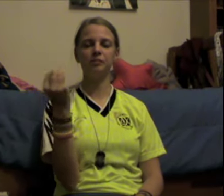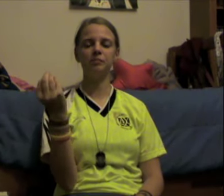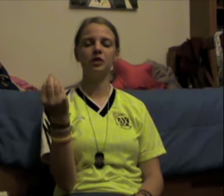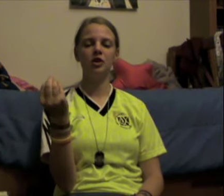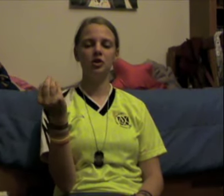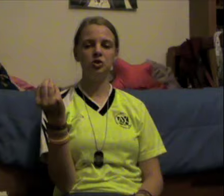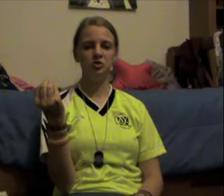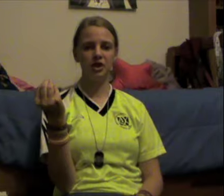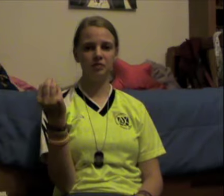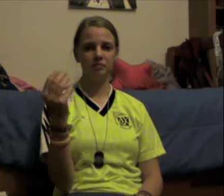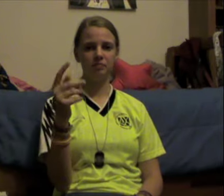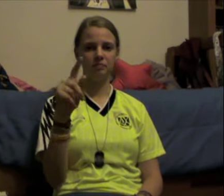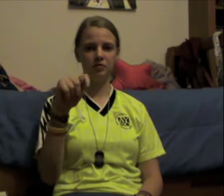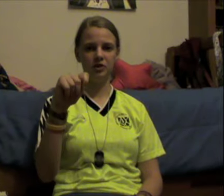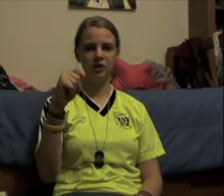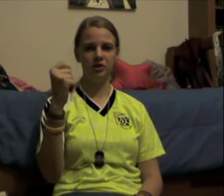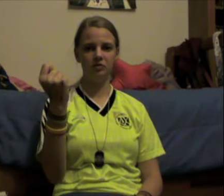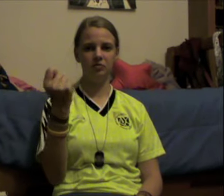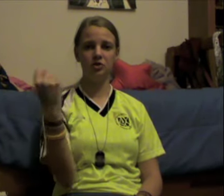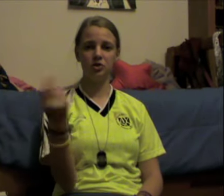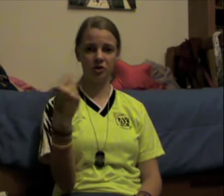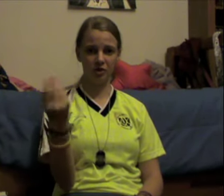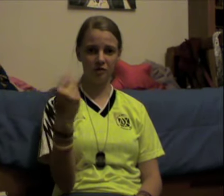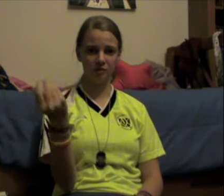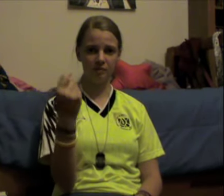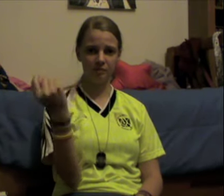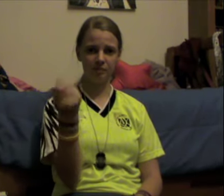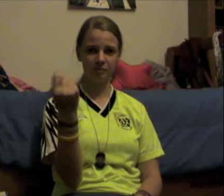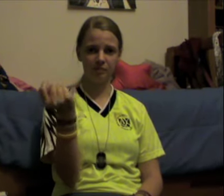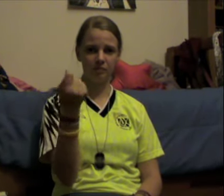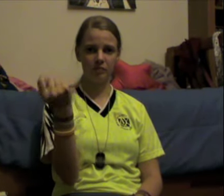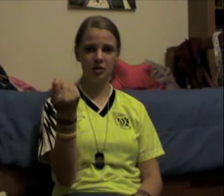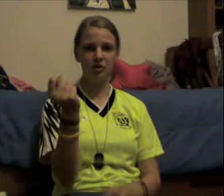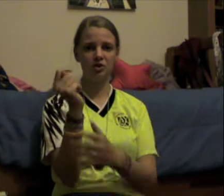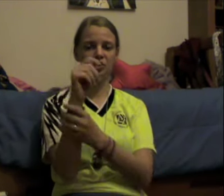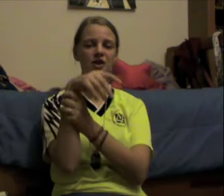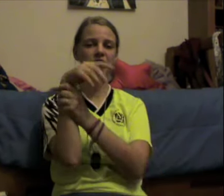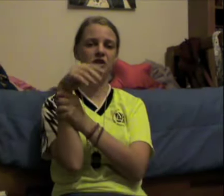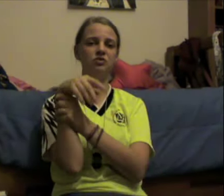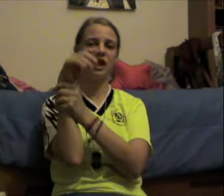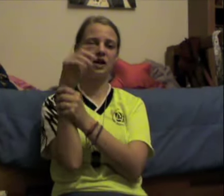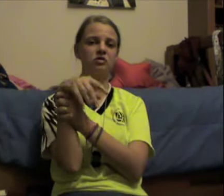Tuesday, T, circular. Make sure your hand is relaxed.